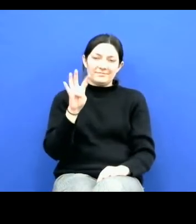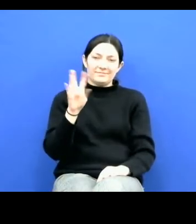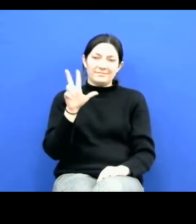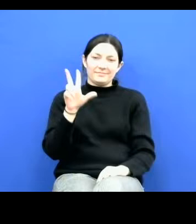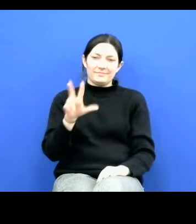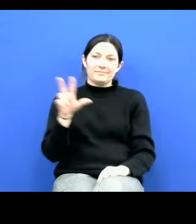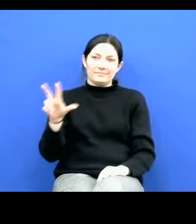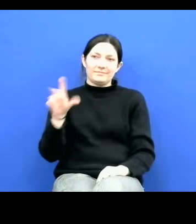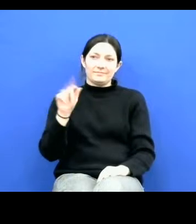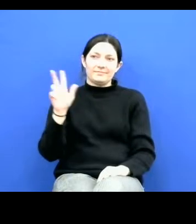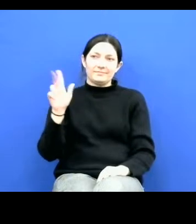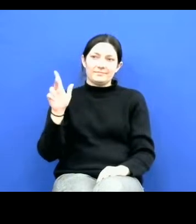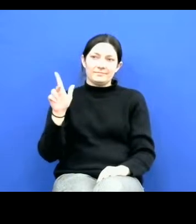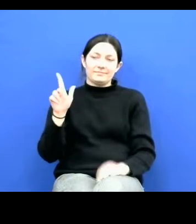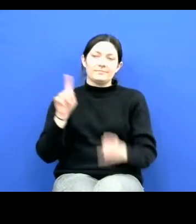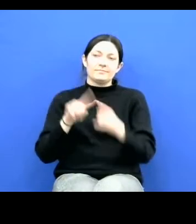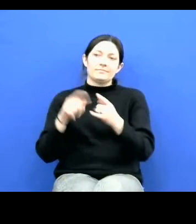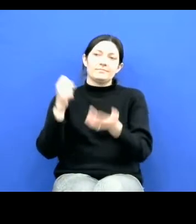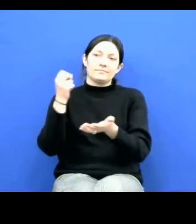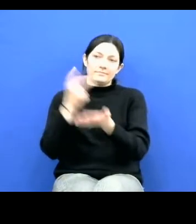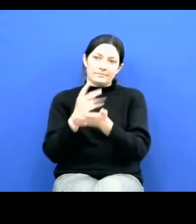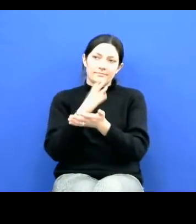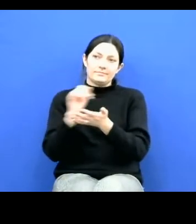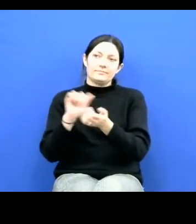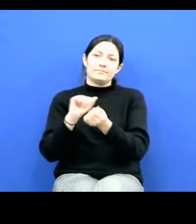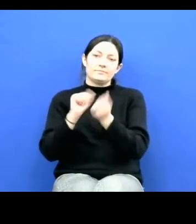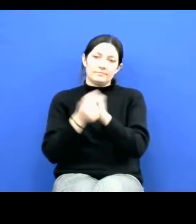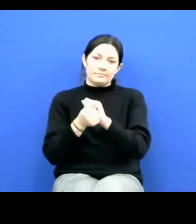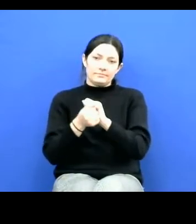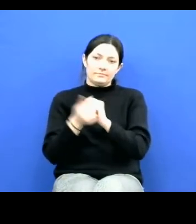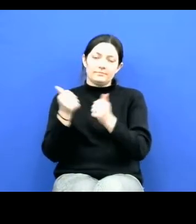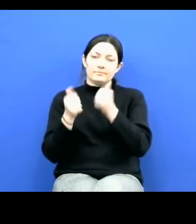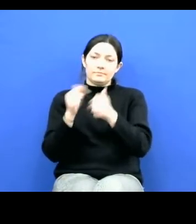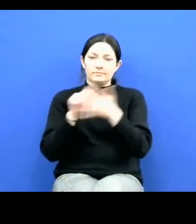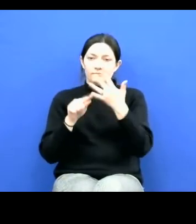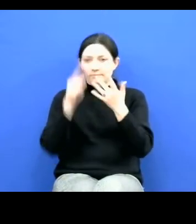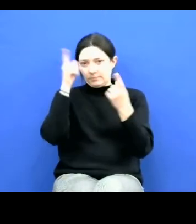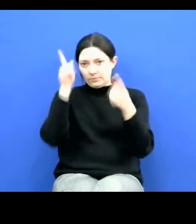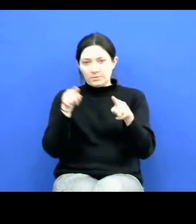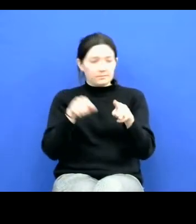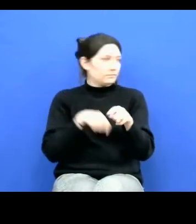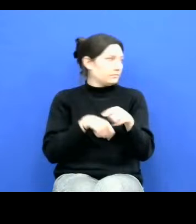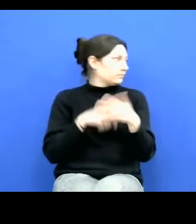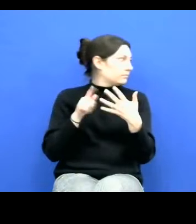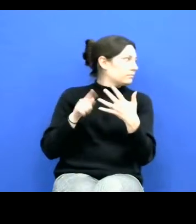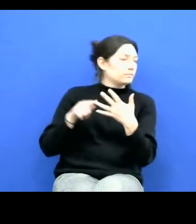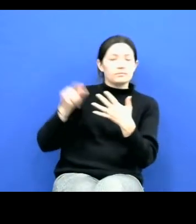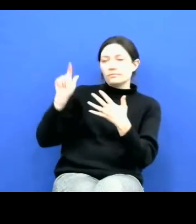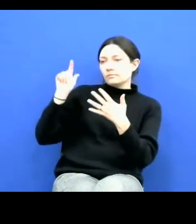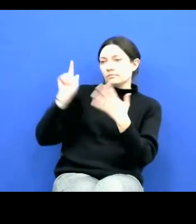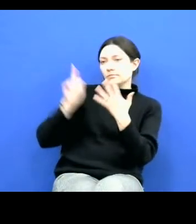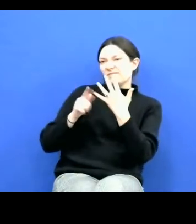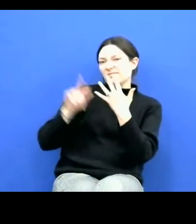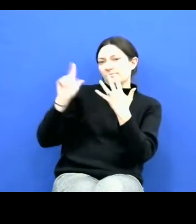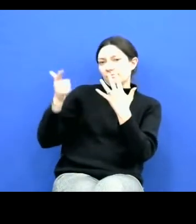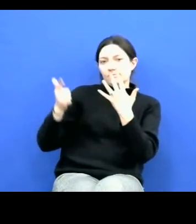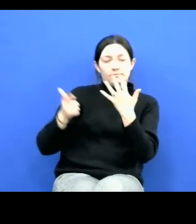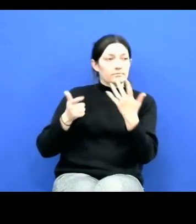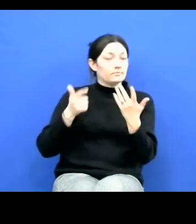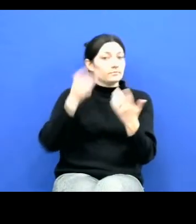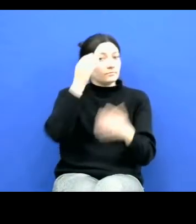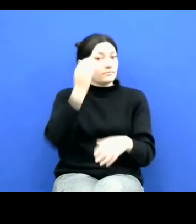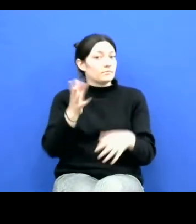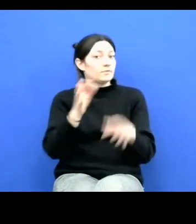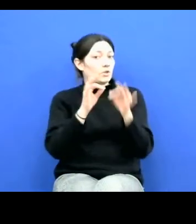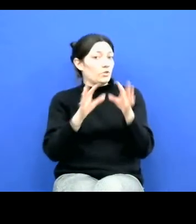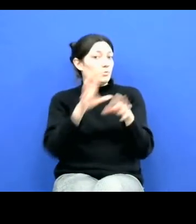26-433, 2023 to approve and or ratify the following agreements. Seconded. I'll note the interpreters are all